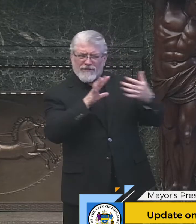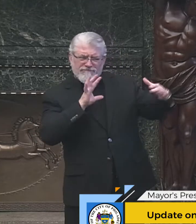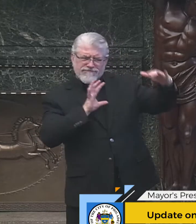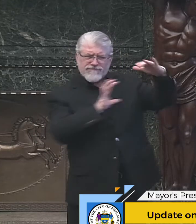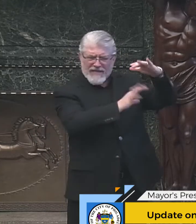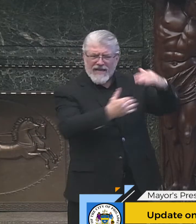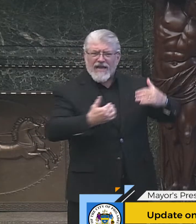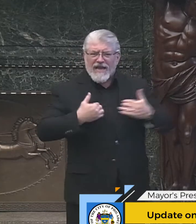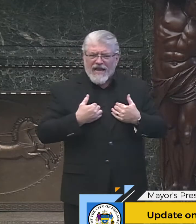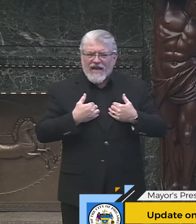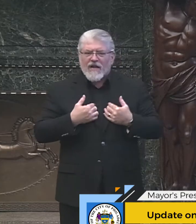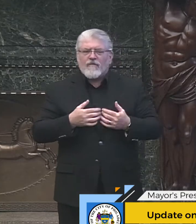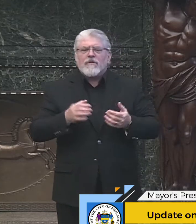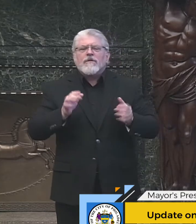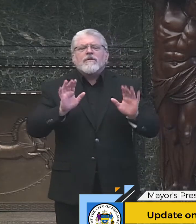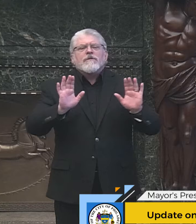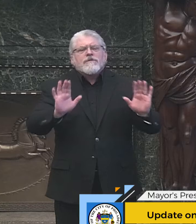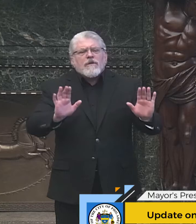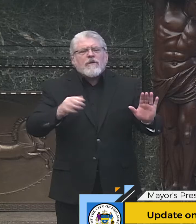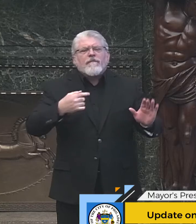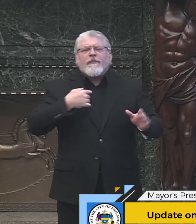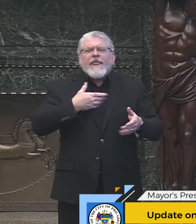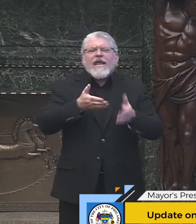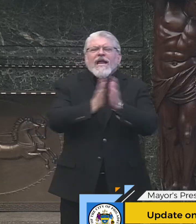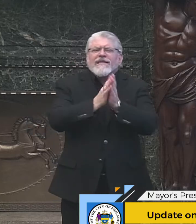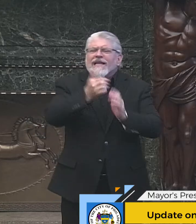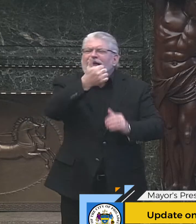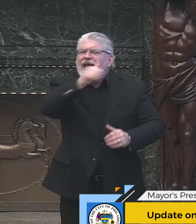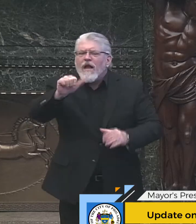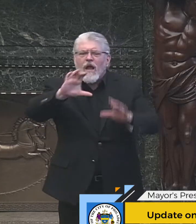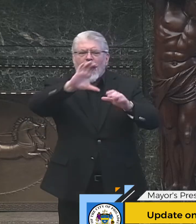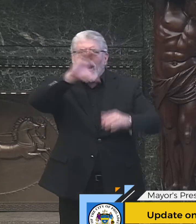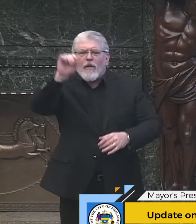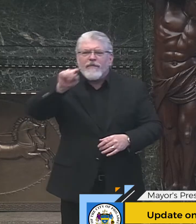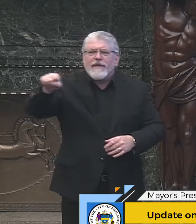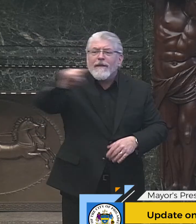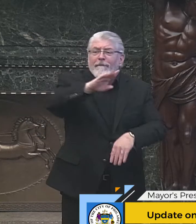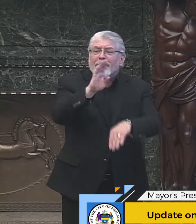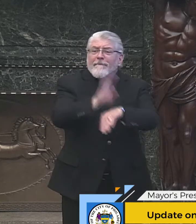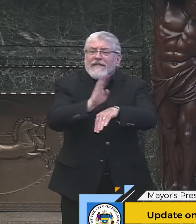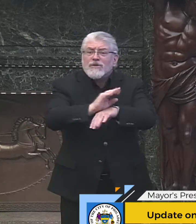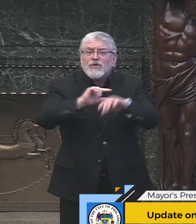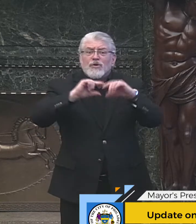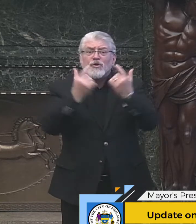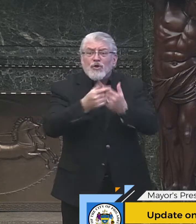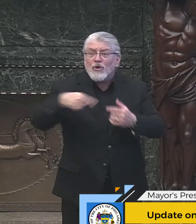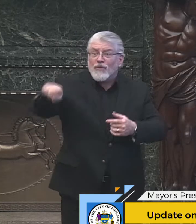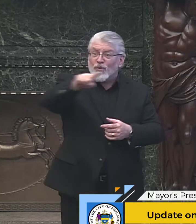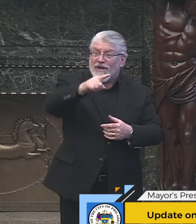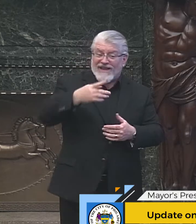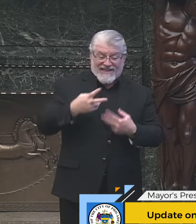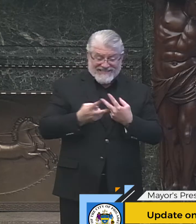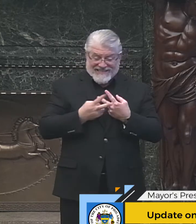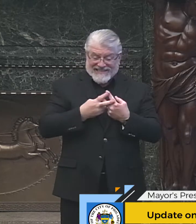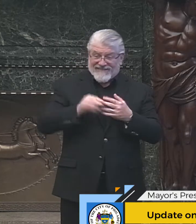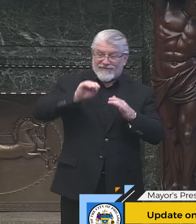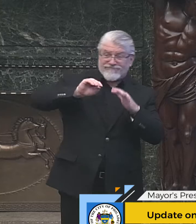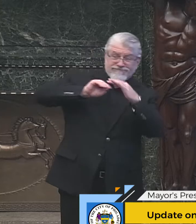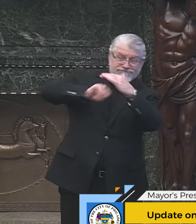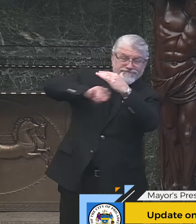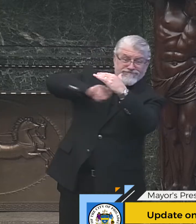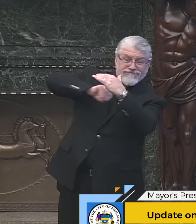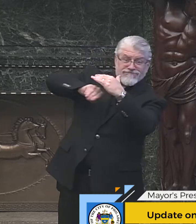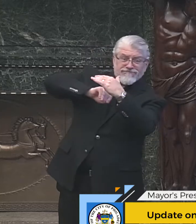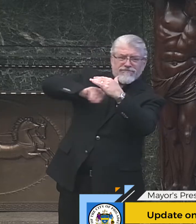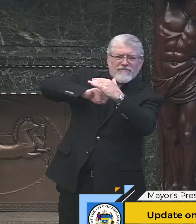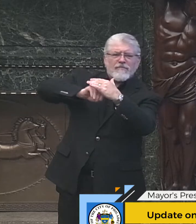any other group that has personal protective equipment that they have stored that they're not using, please contact us so that we can make that